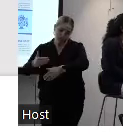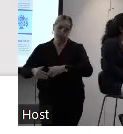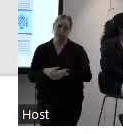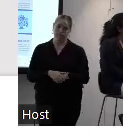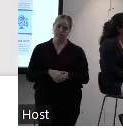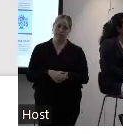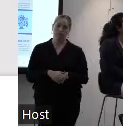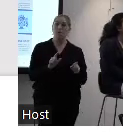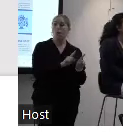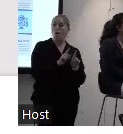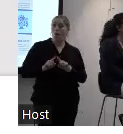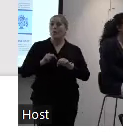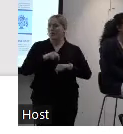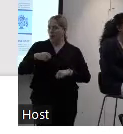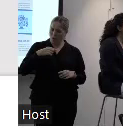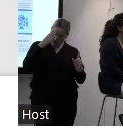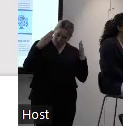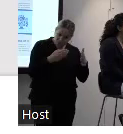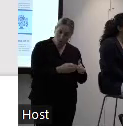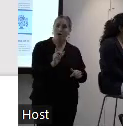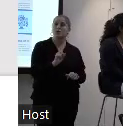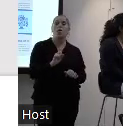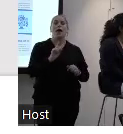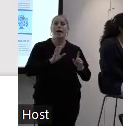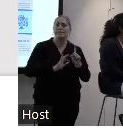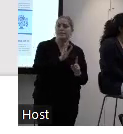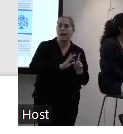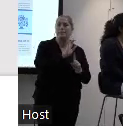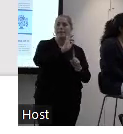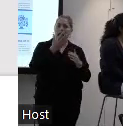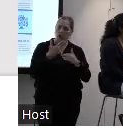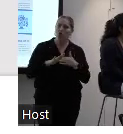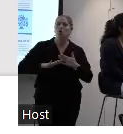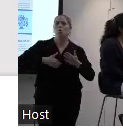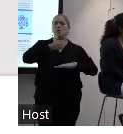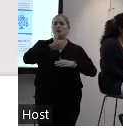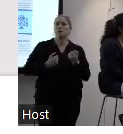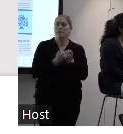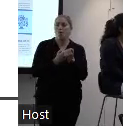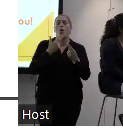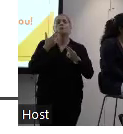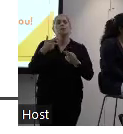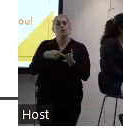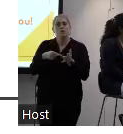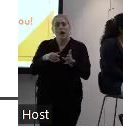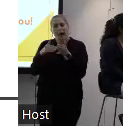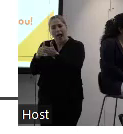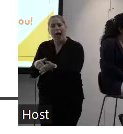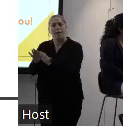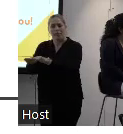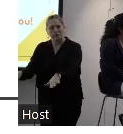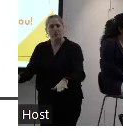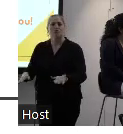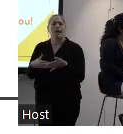to develop, promote and implement supports to improve outcomes for children and families. So I'd like